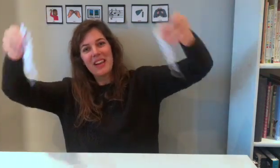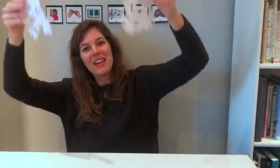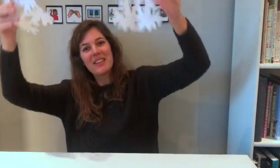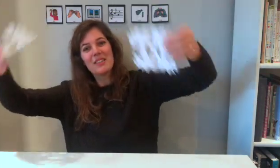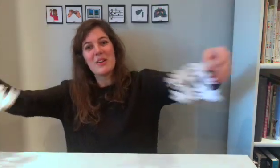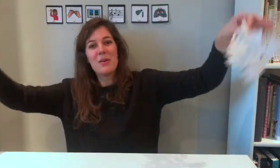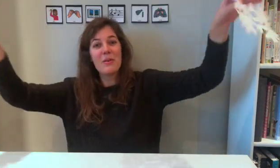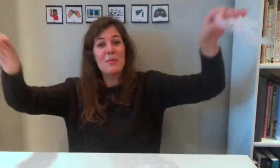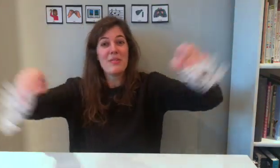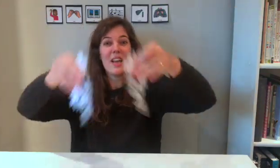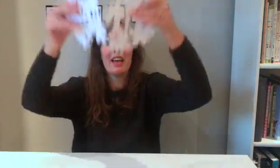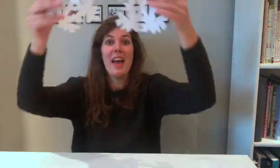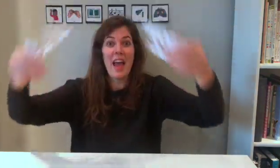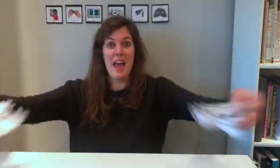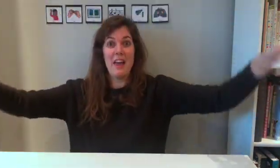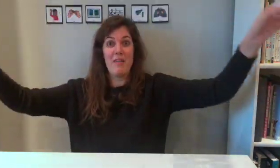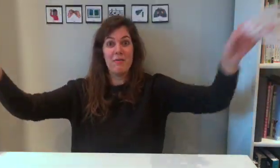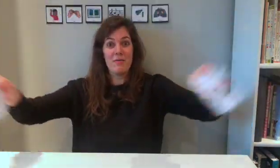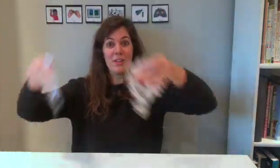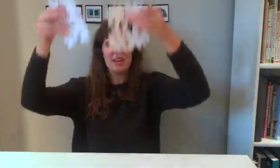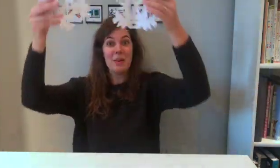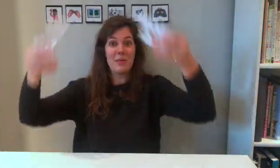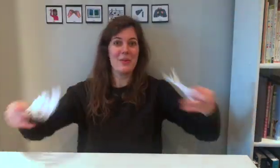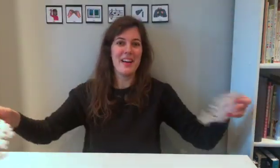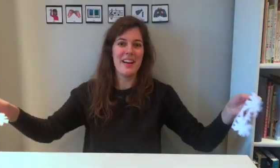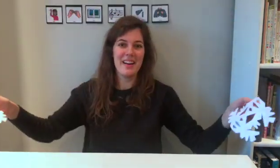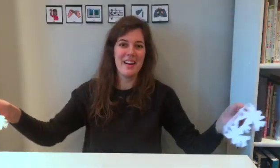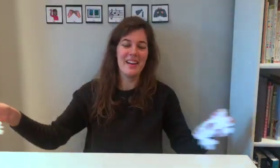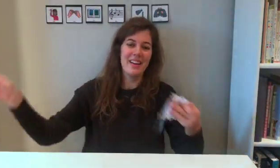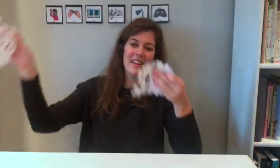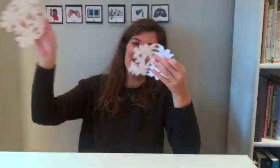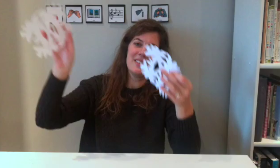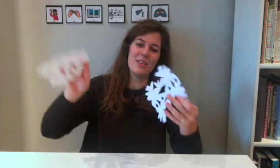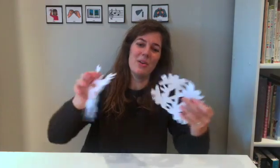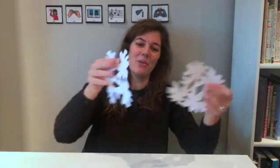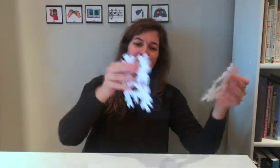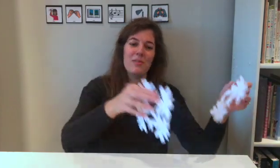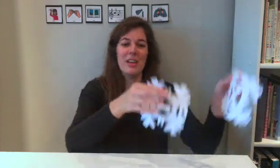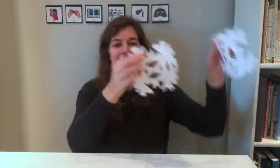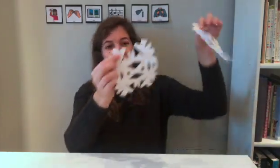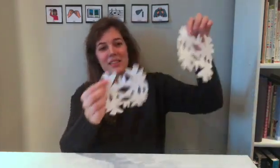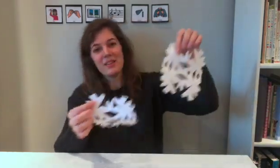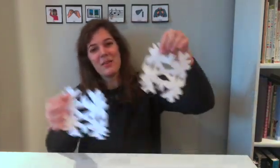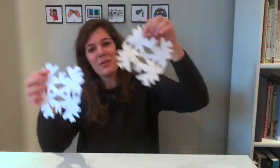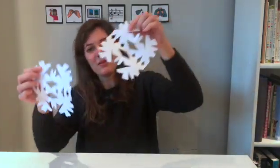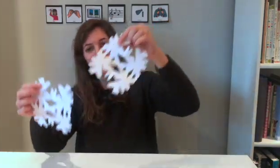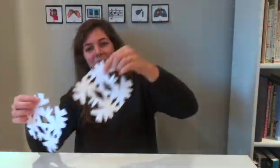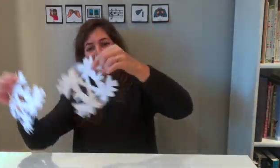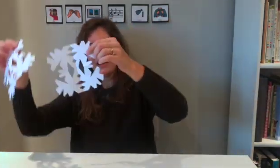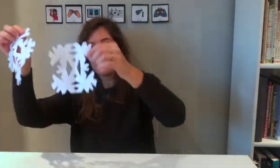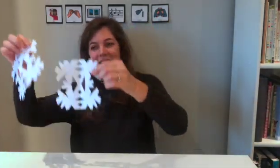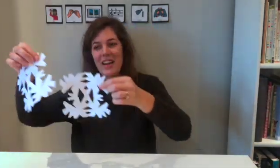Snowflake, snowflake, everywhere. Snowflake, snowflake,